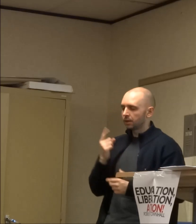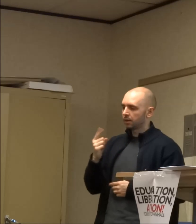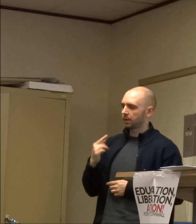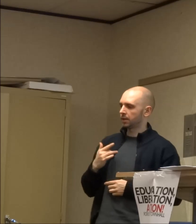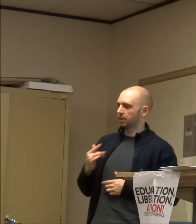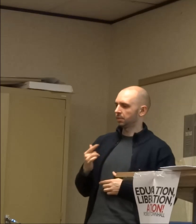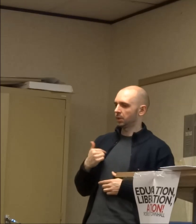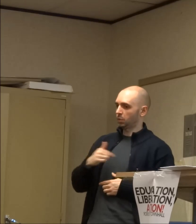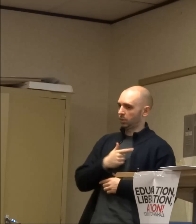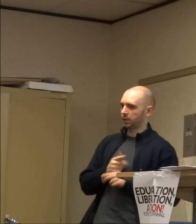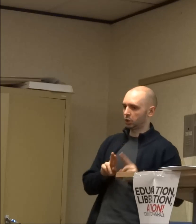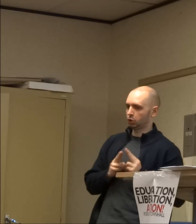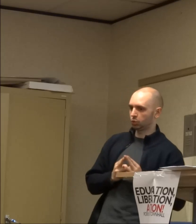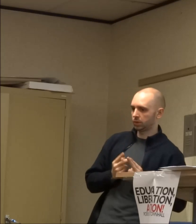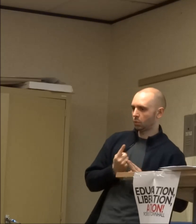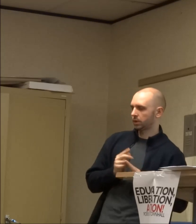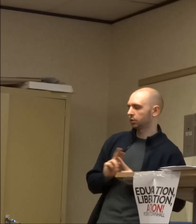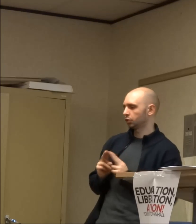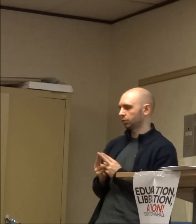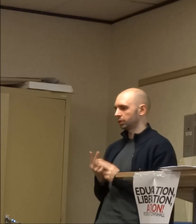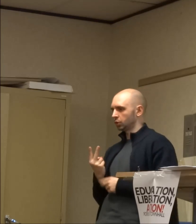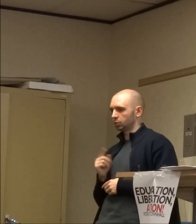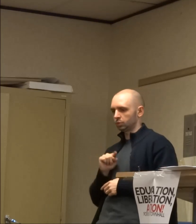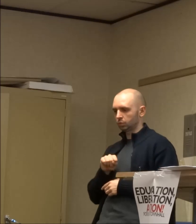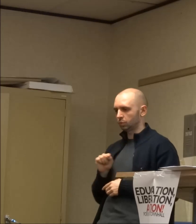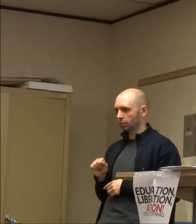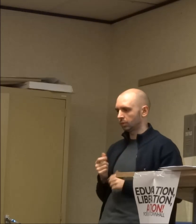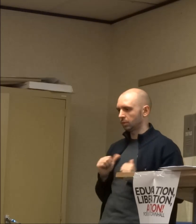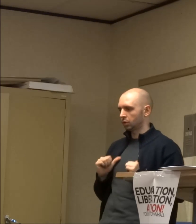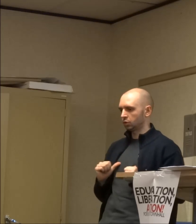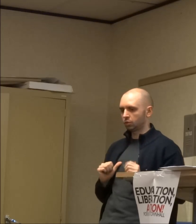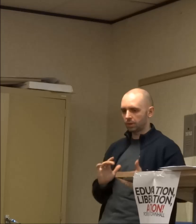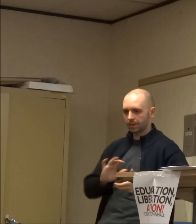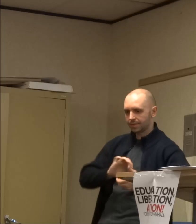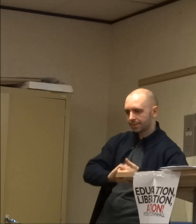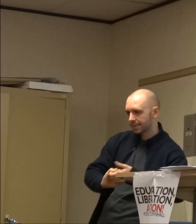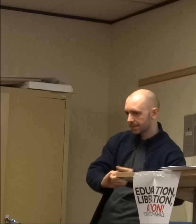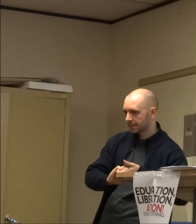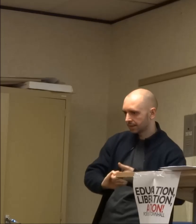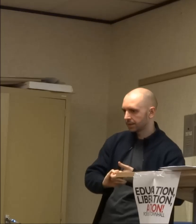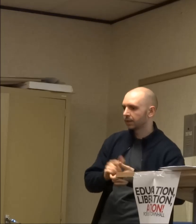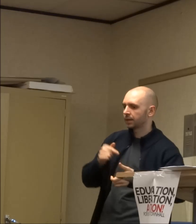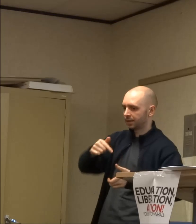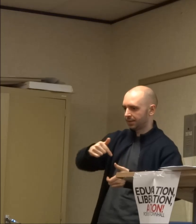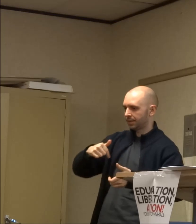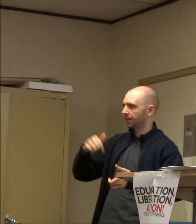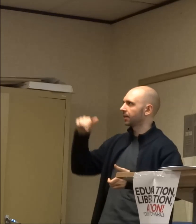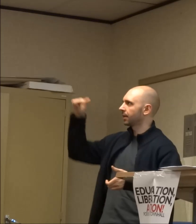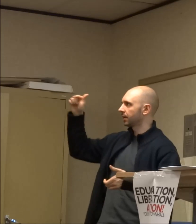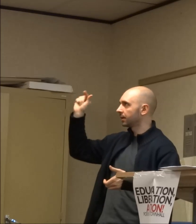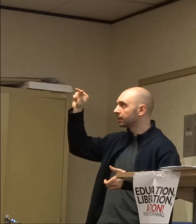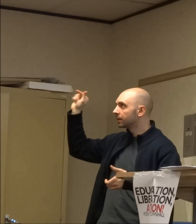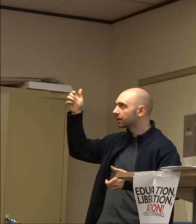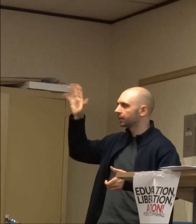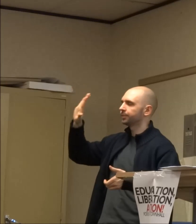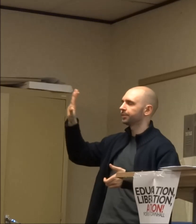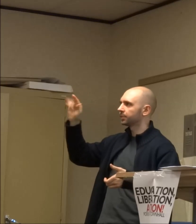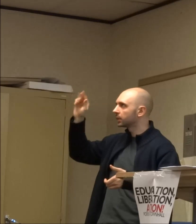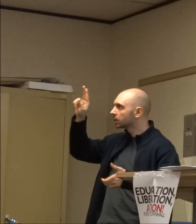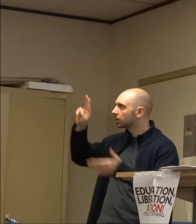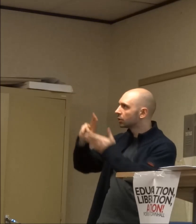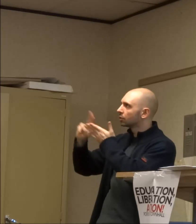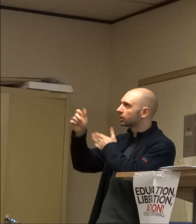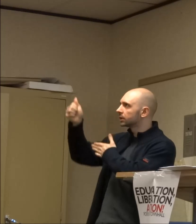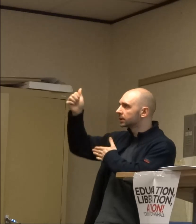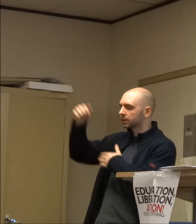a respectful dialogue between the Provost's office and the TYP community. Unfortunately, our efforts have not been met with success, as